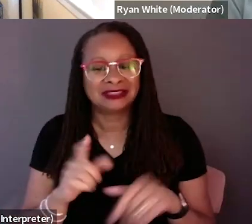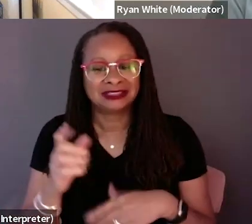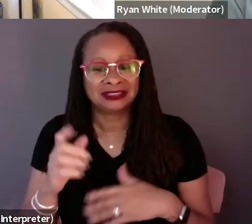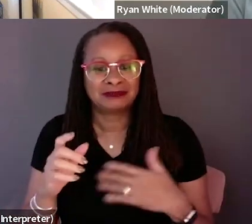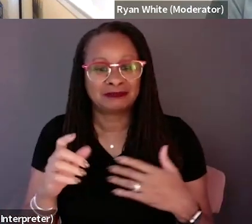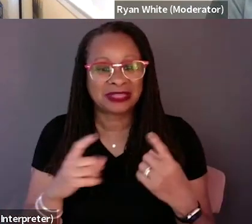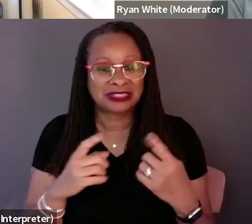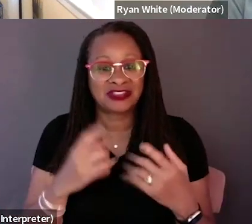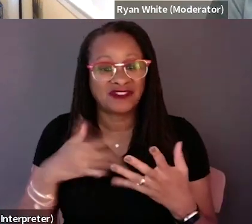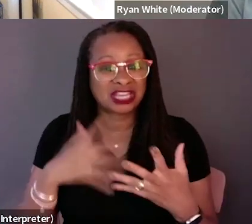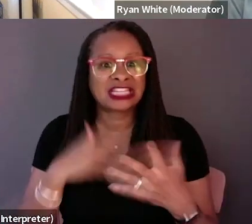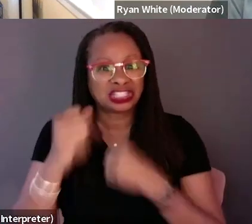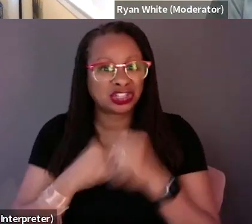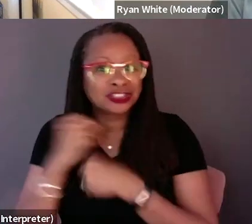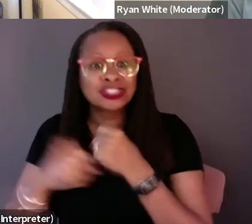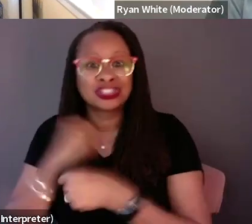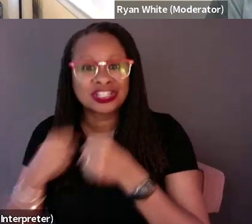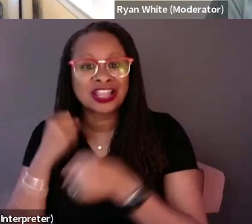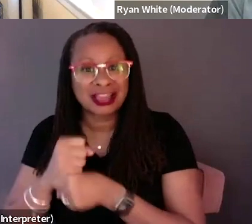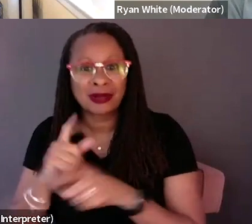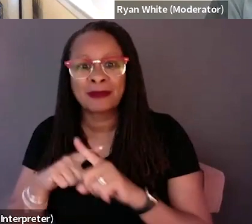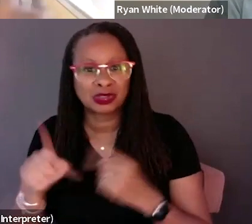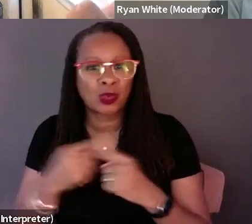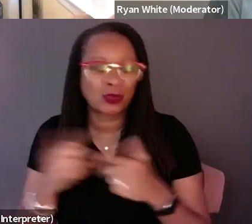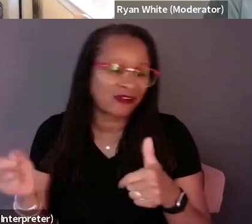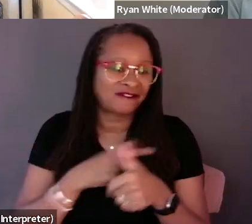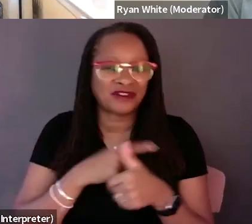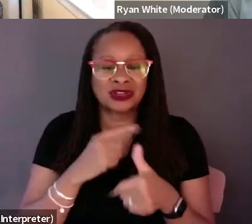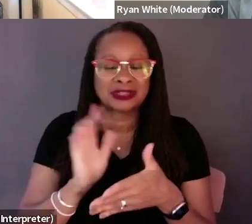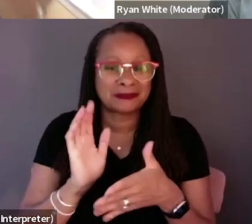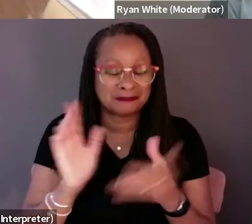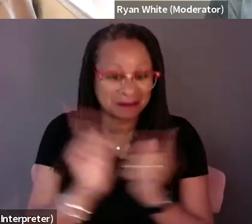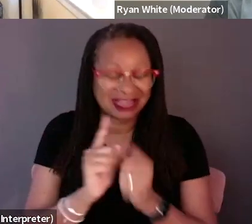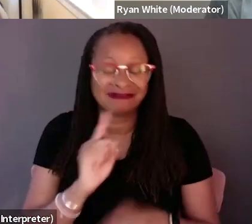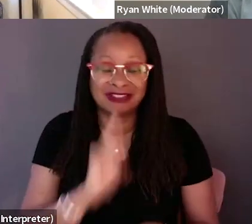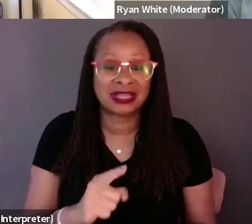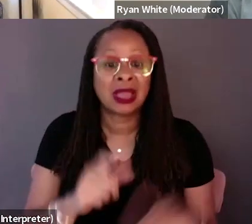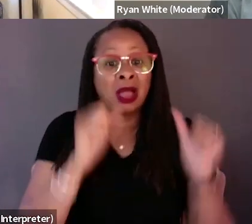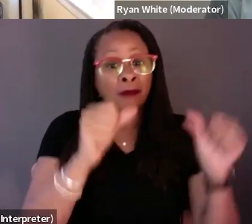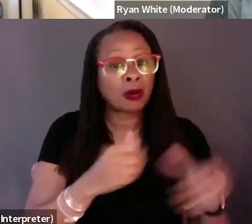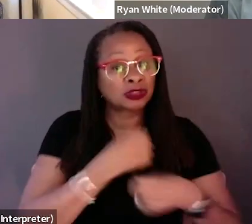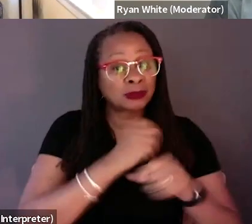that's actually right when you met them. Yes, that was the poster making was the first day. The